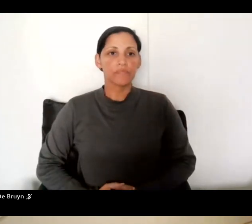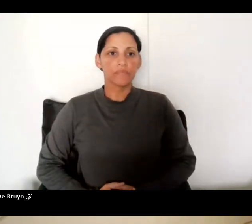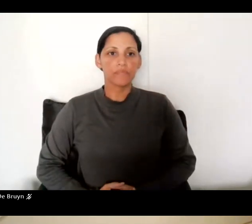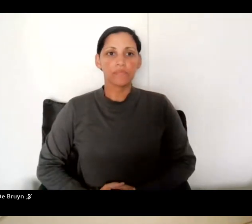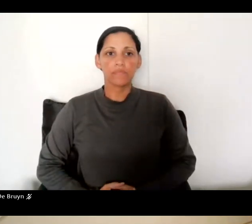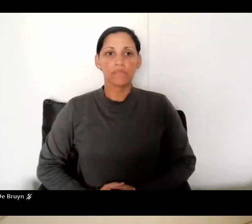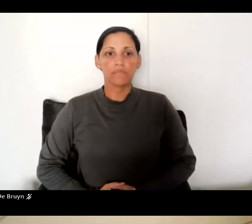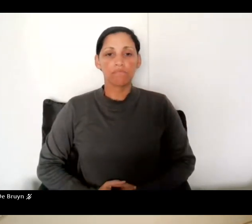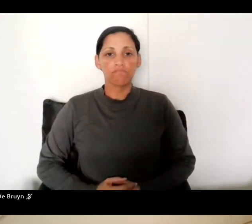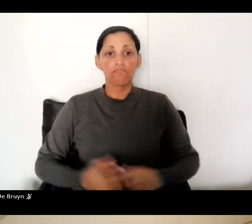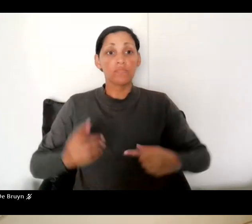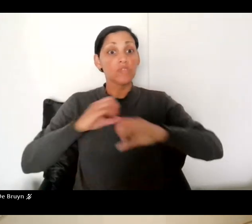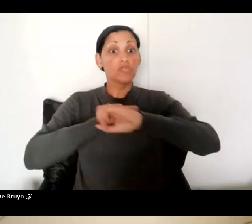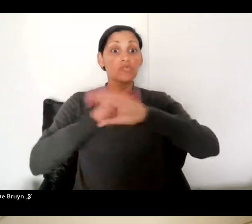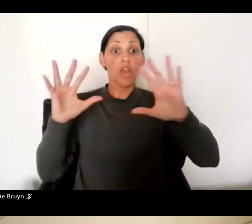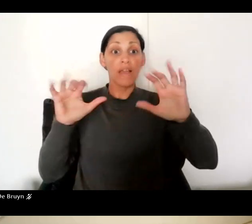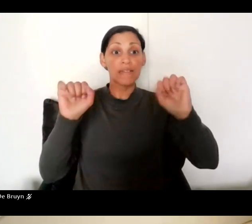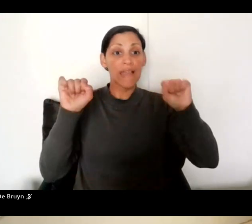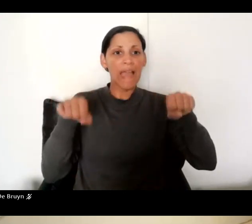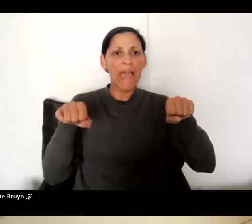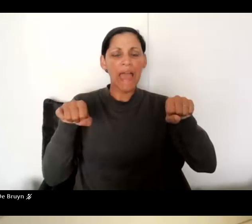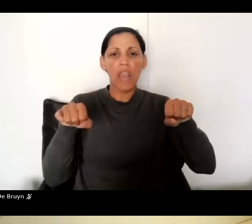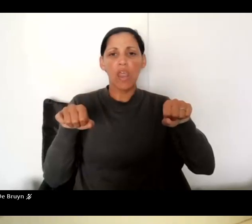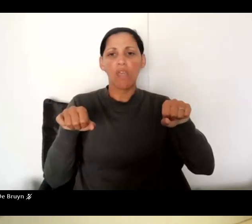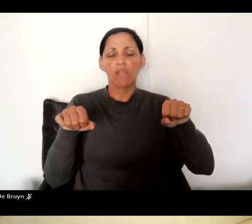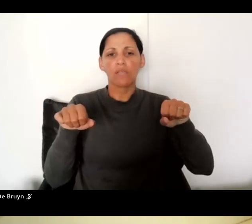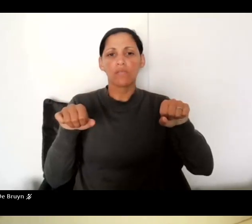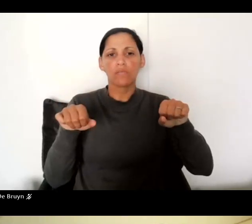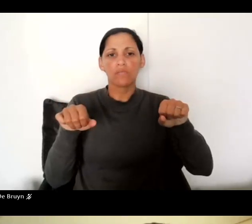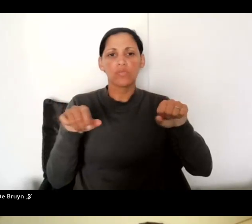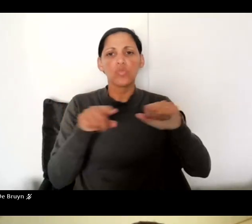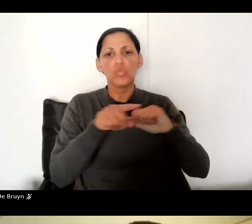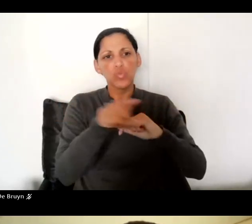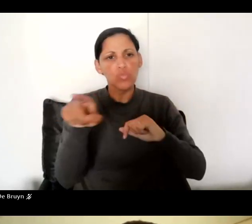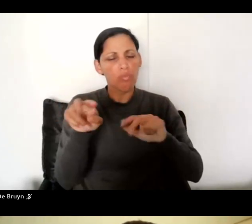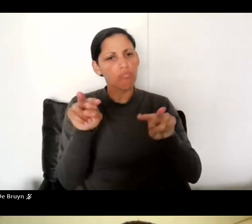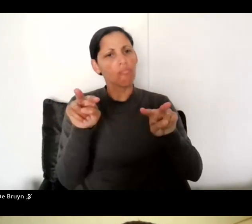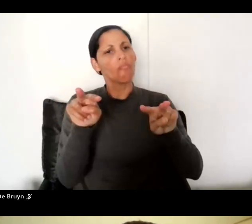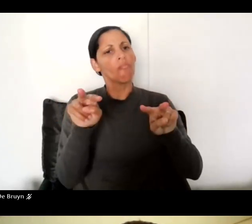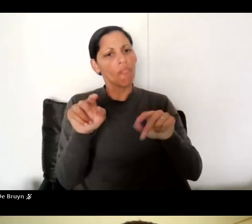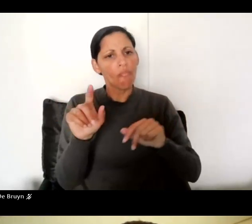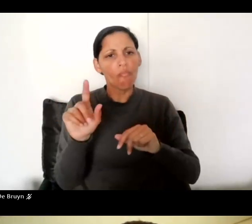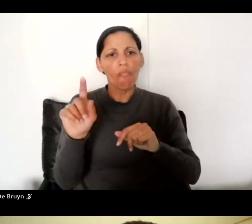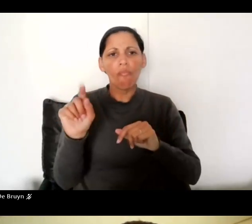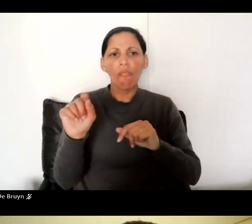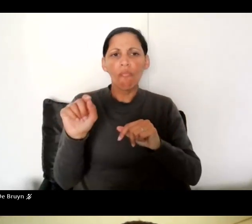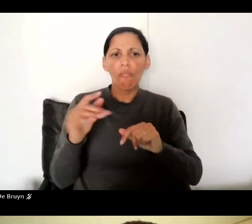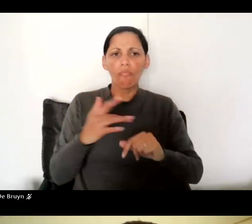We can start off with what aspects struck you the most and why?